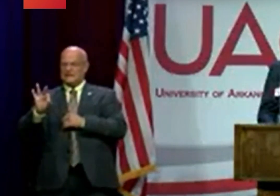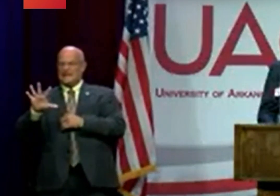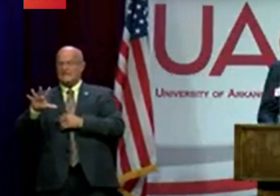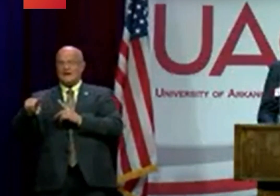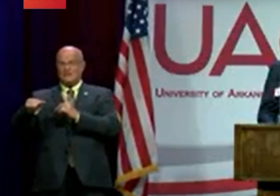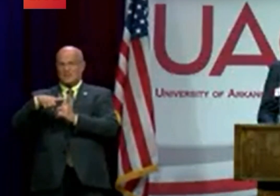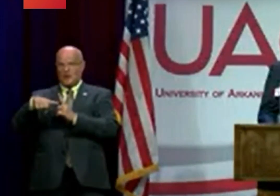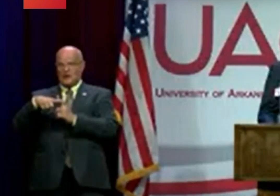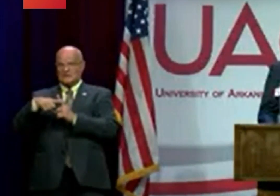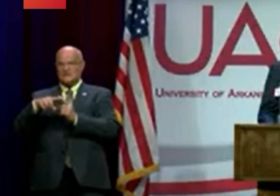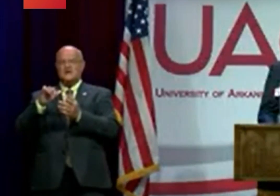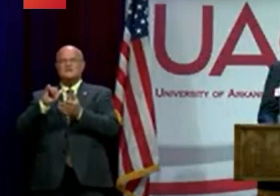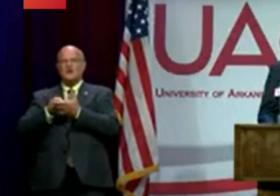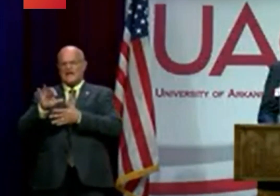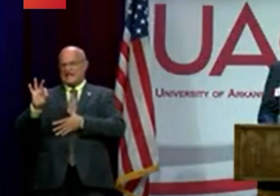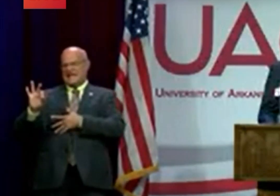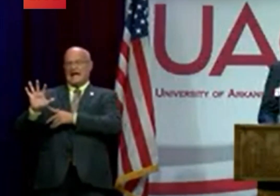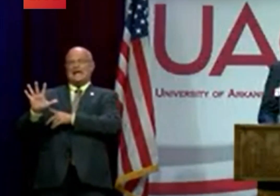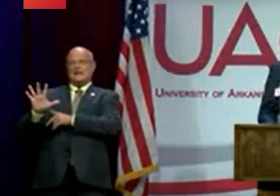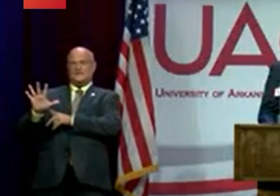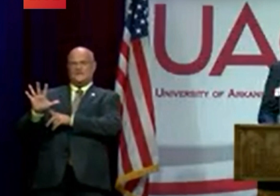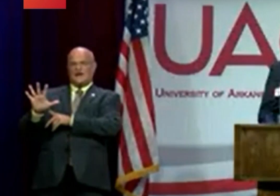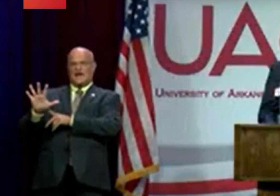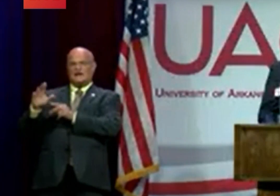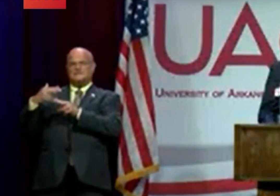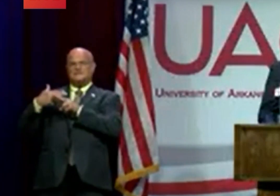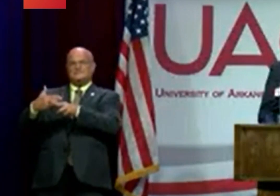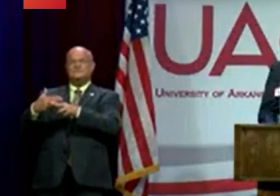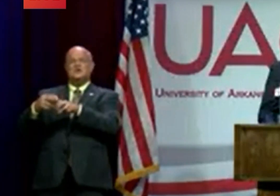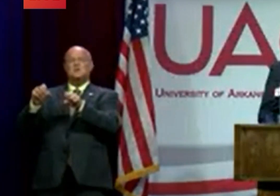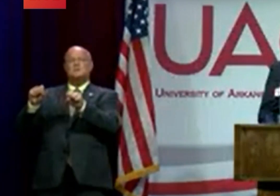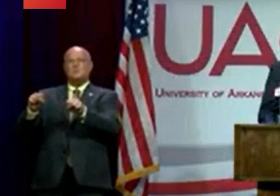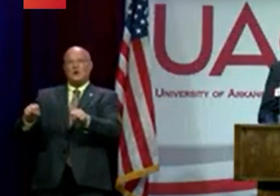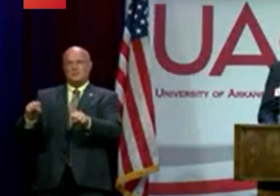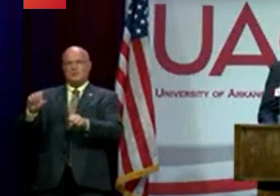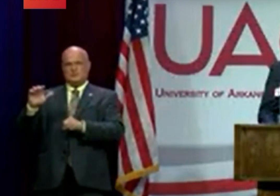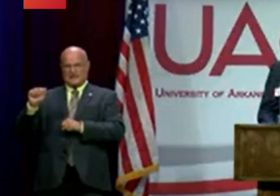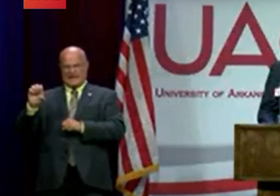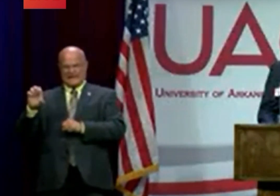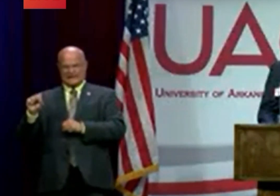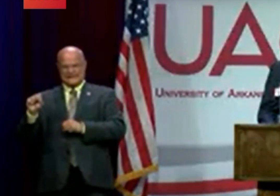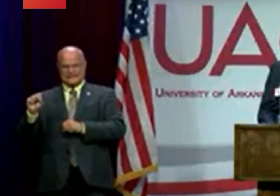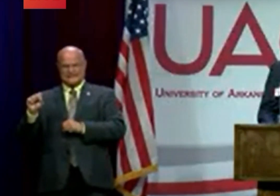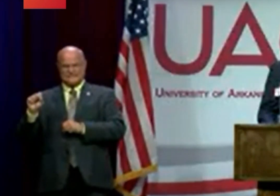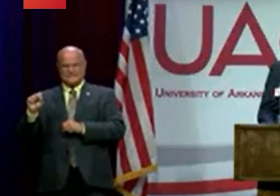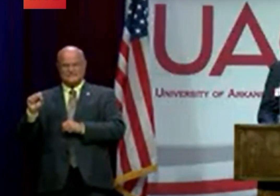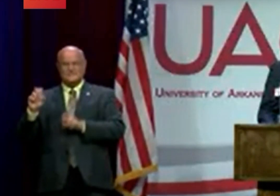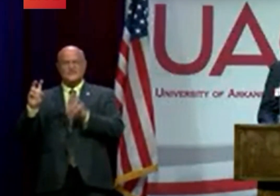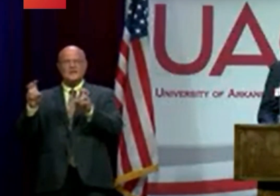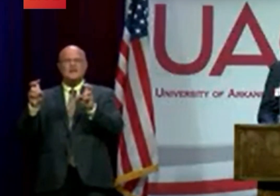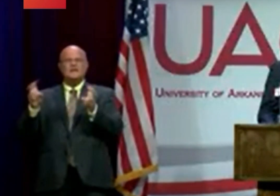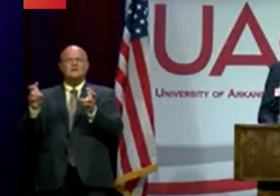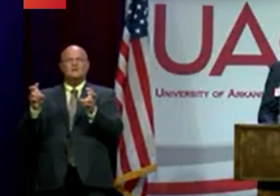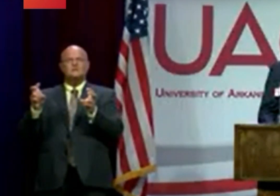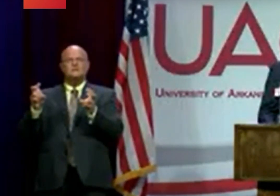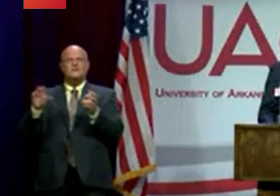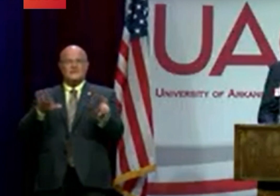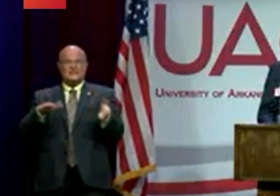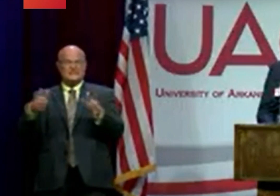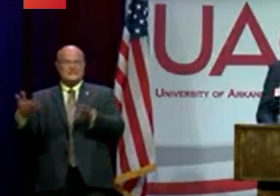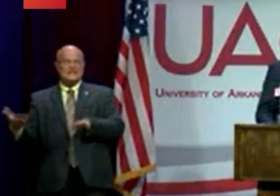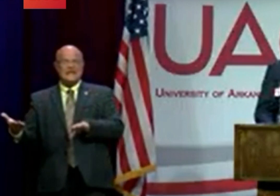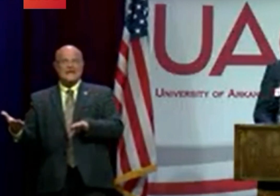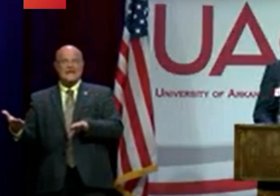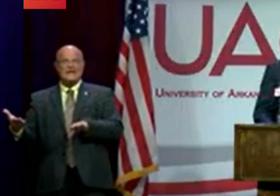were positive, and so those 95 would be probable cases. In terms of the